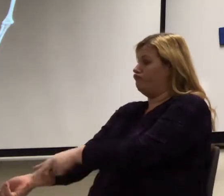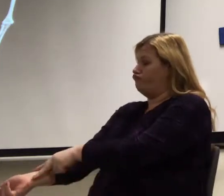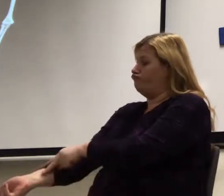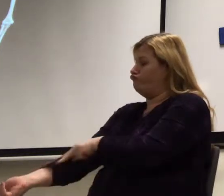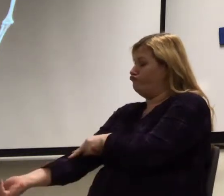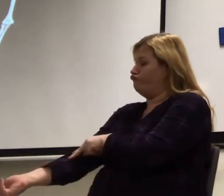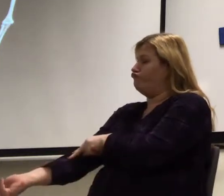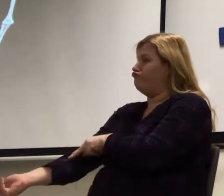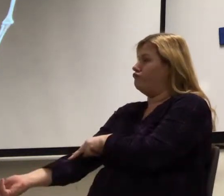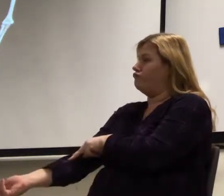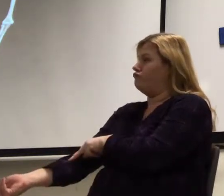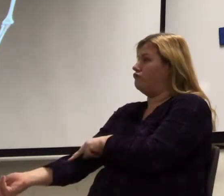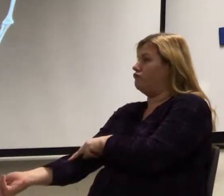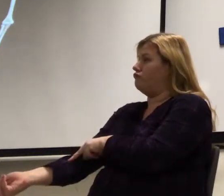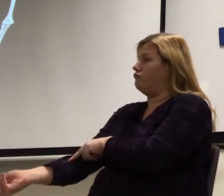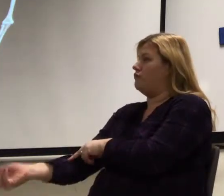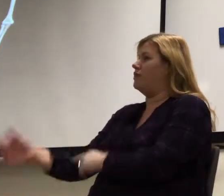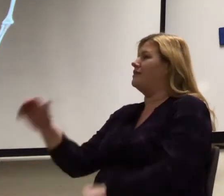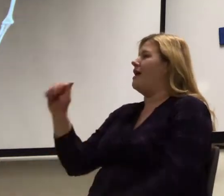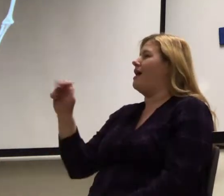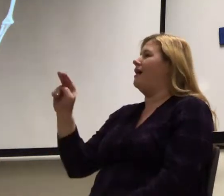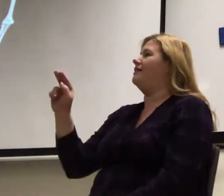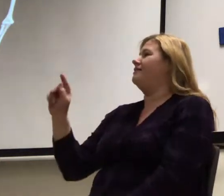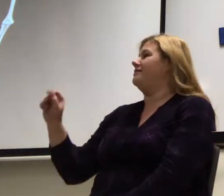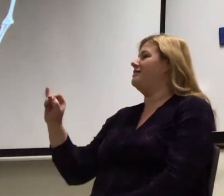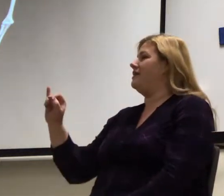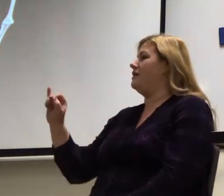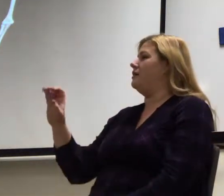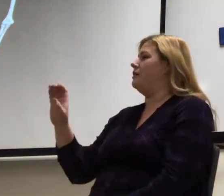in anatomy we say antebrachium.